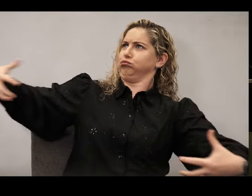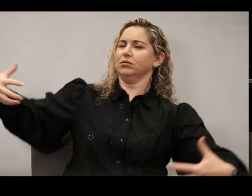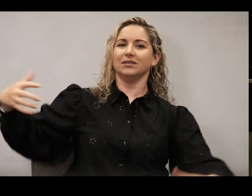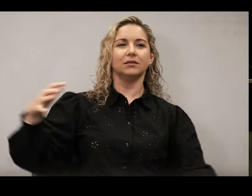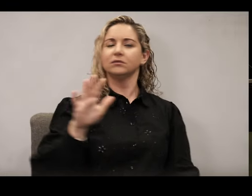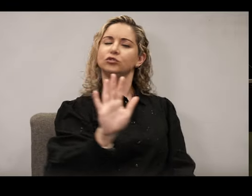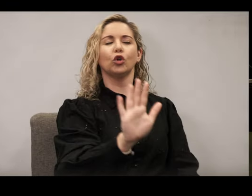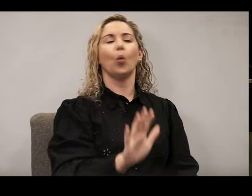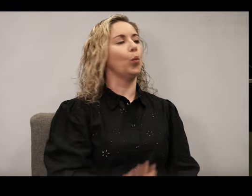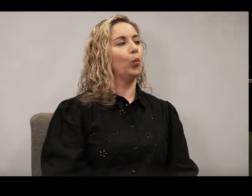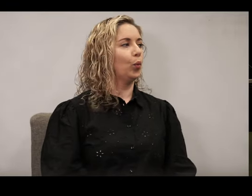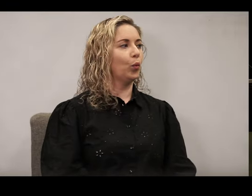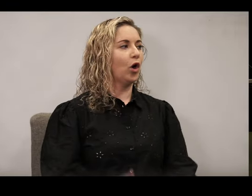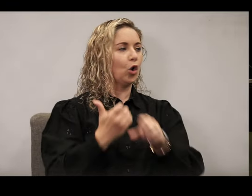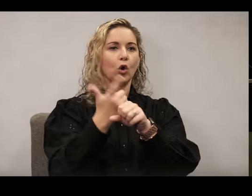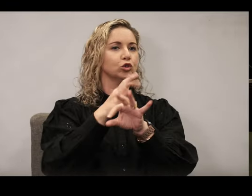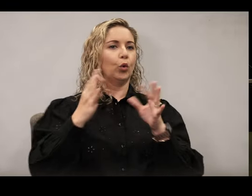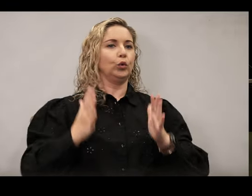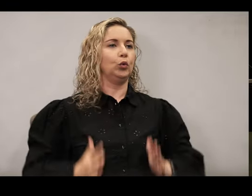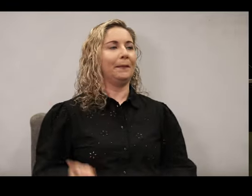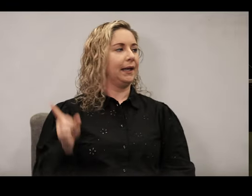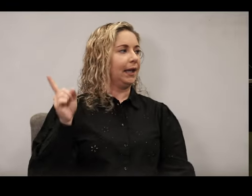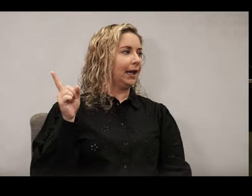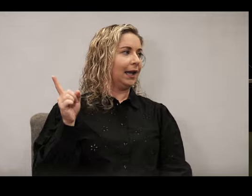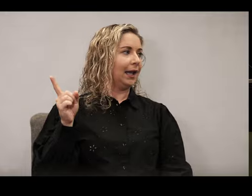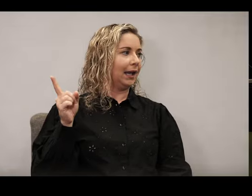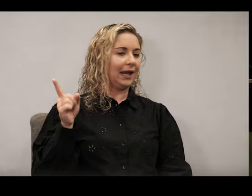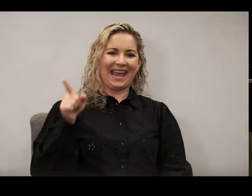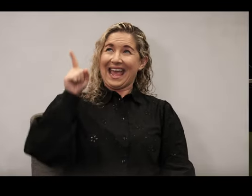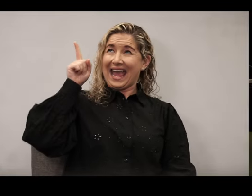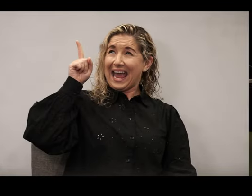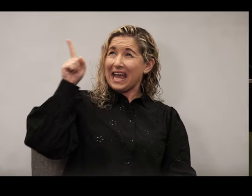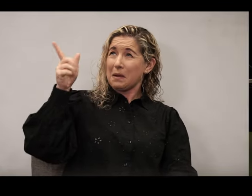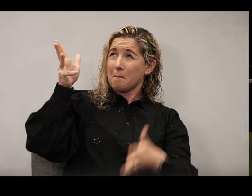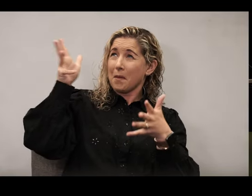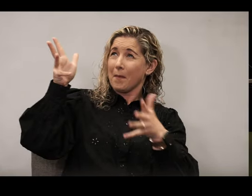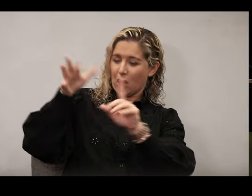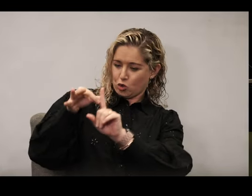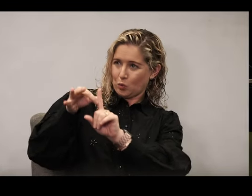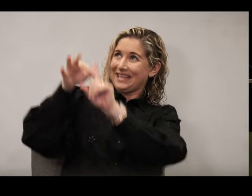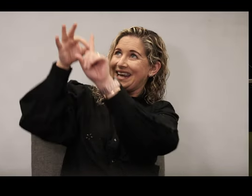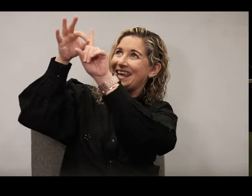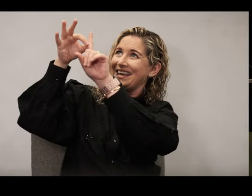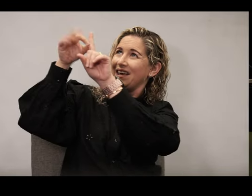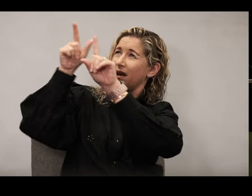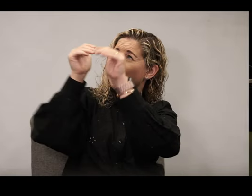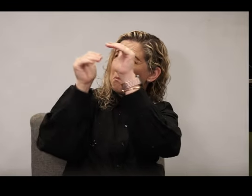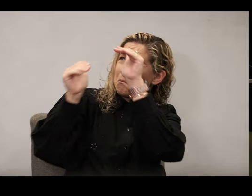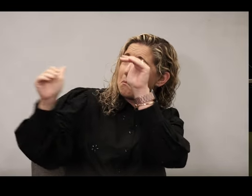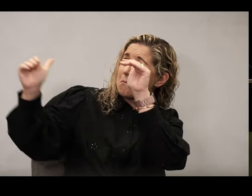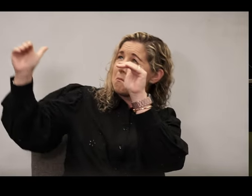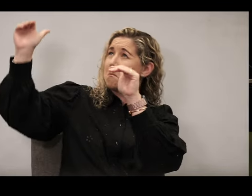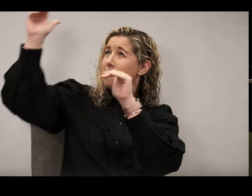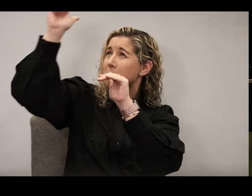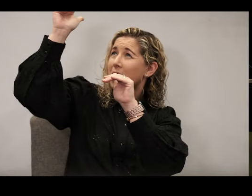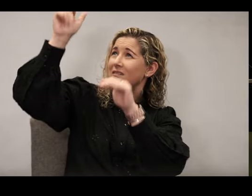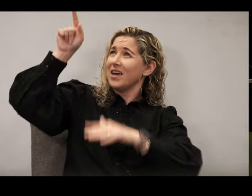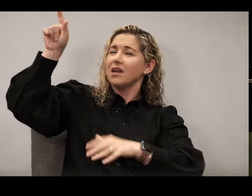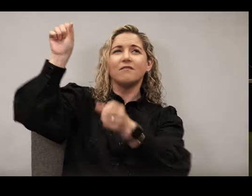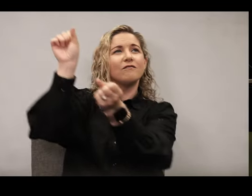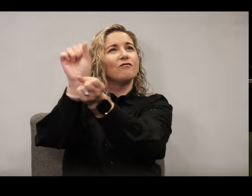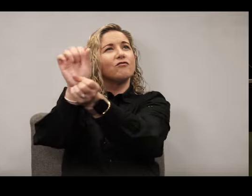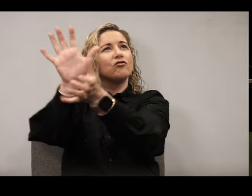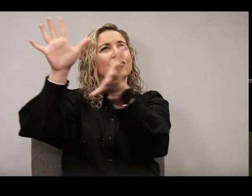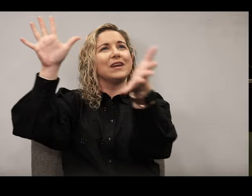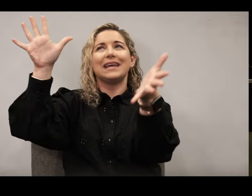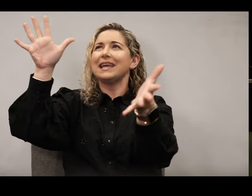wholly other than us. God is transcendent, unique, beyond, above us. God is free,